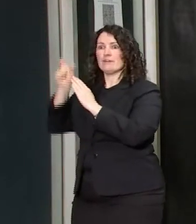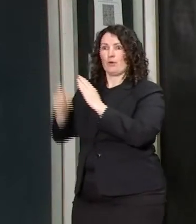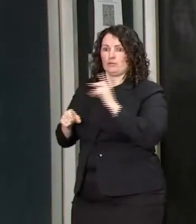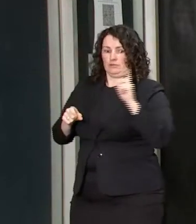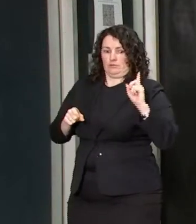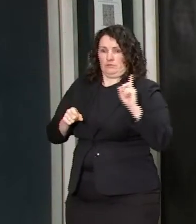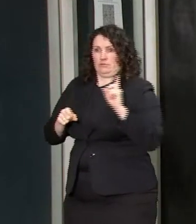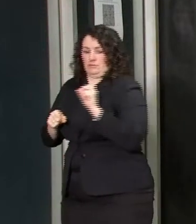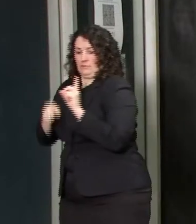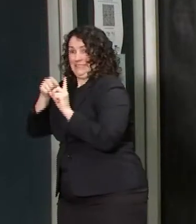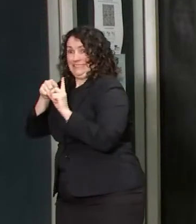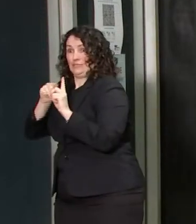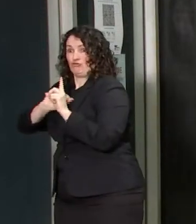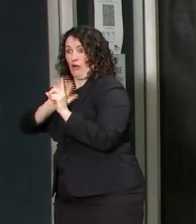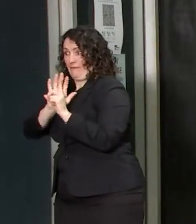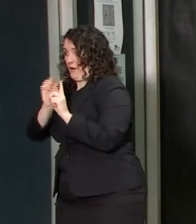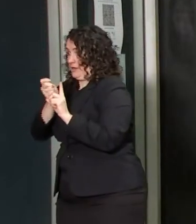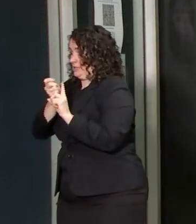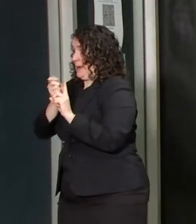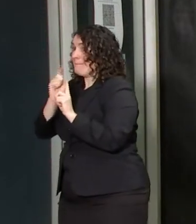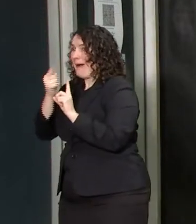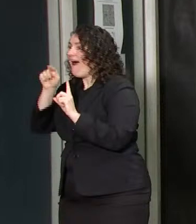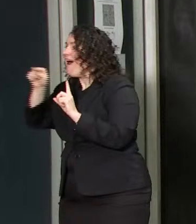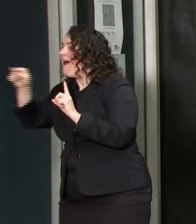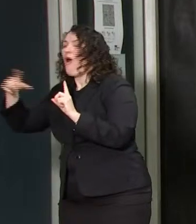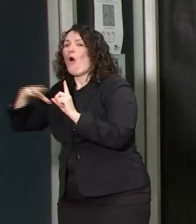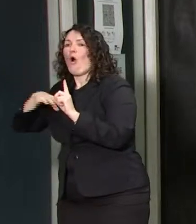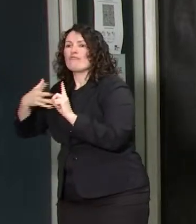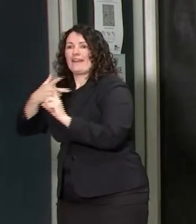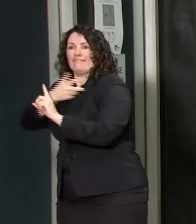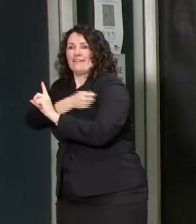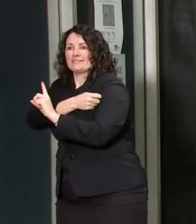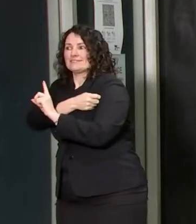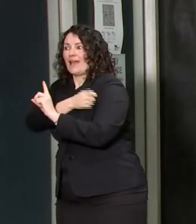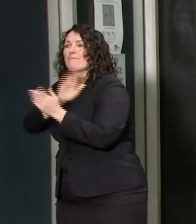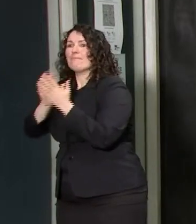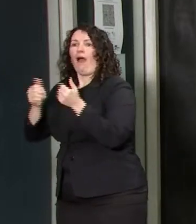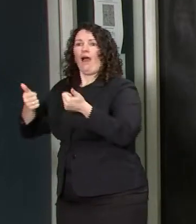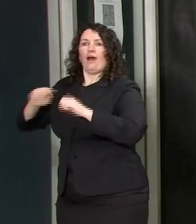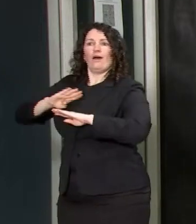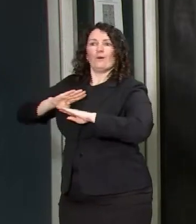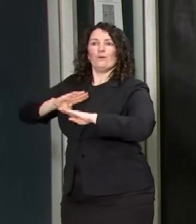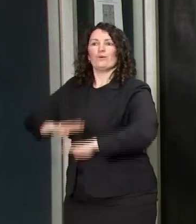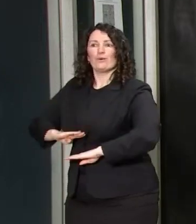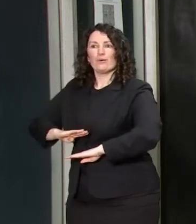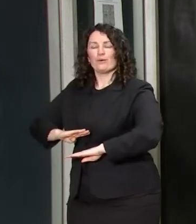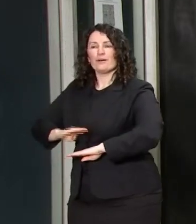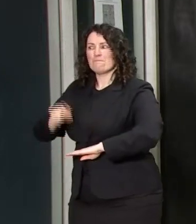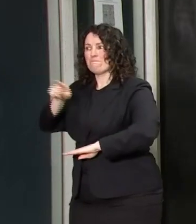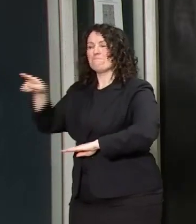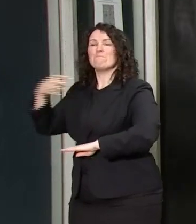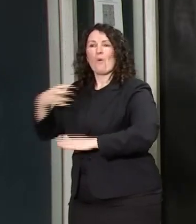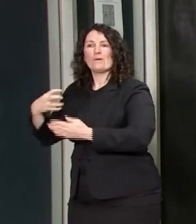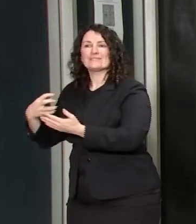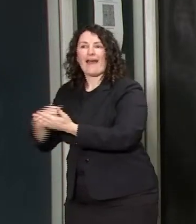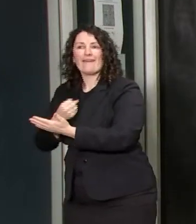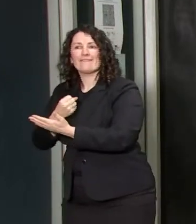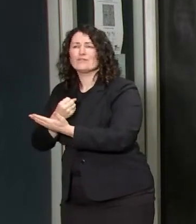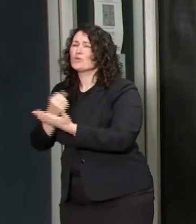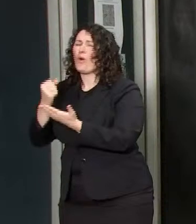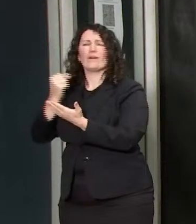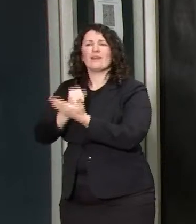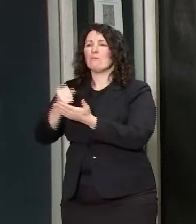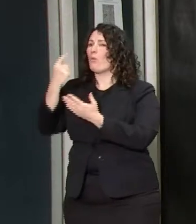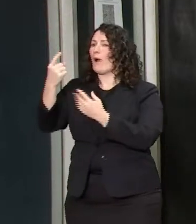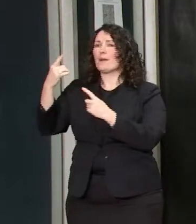So vaccination and continuing to push and offer up the vaccine is a really key measure. But